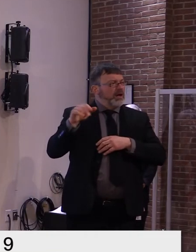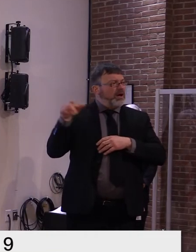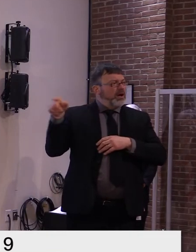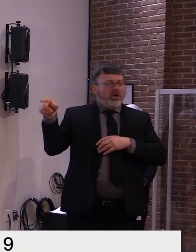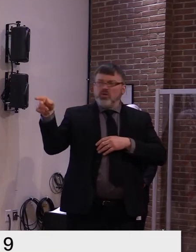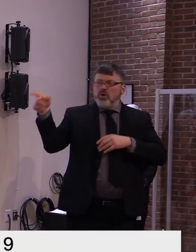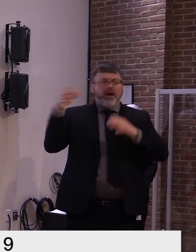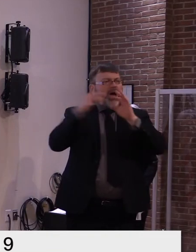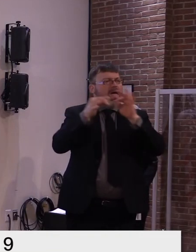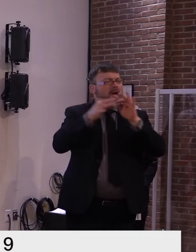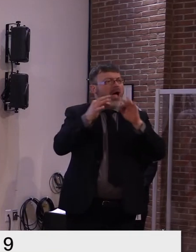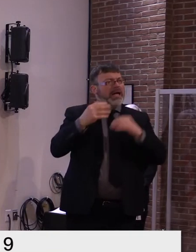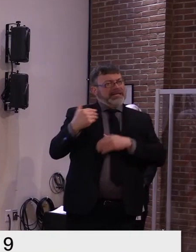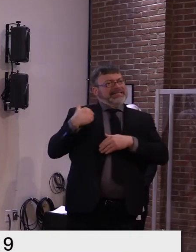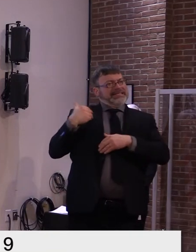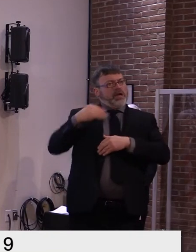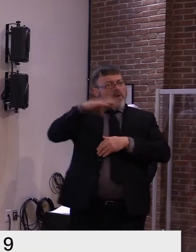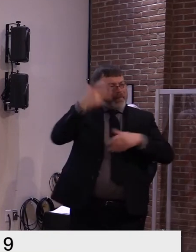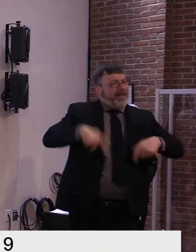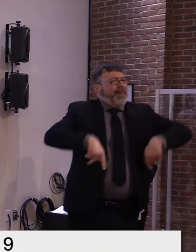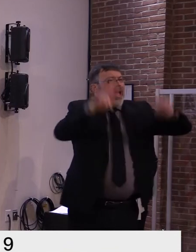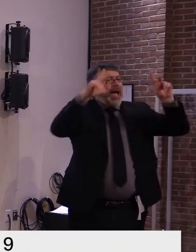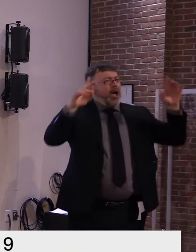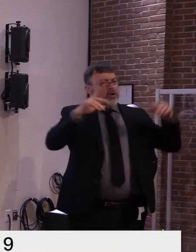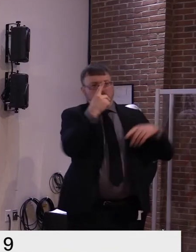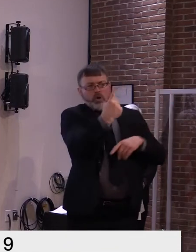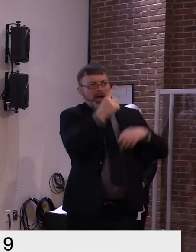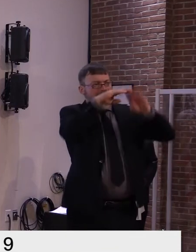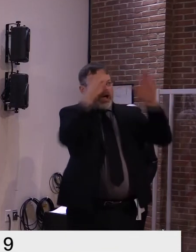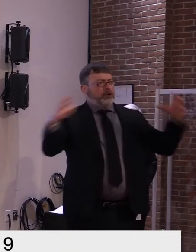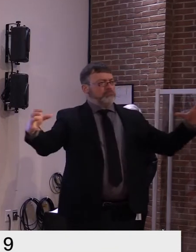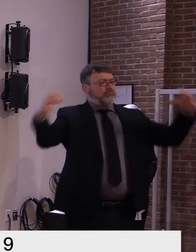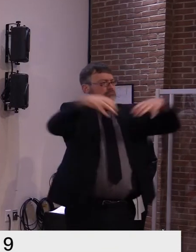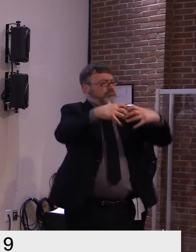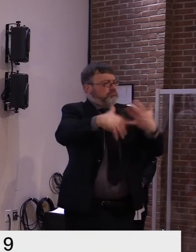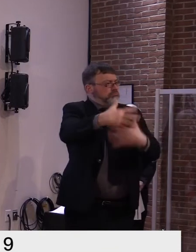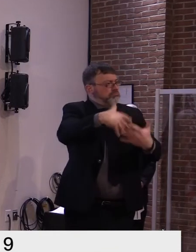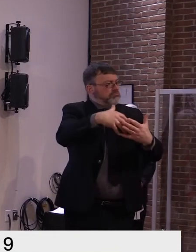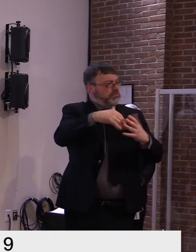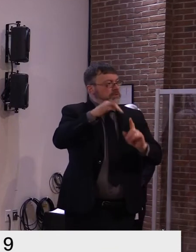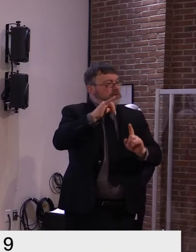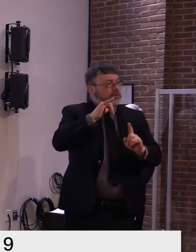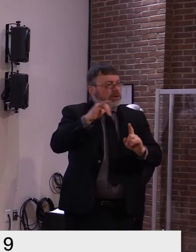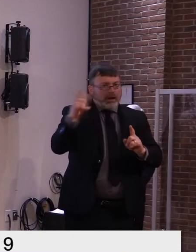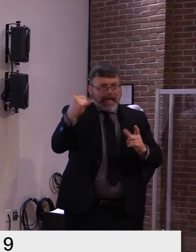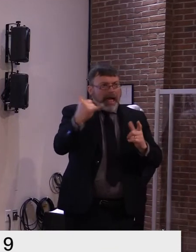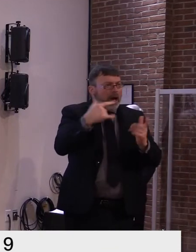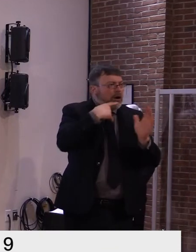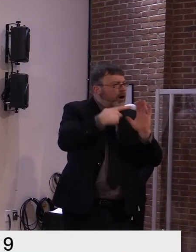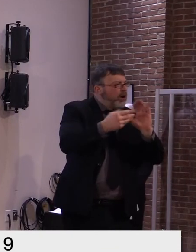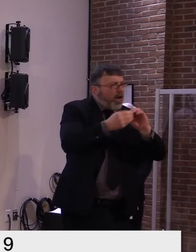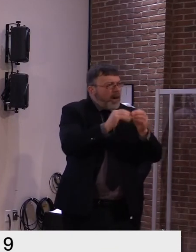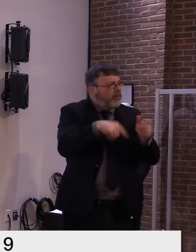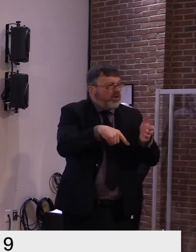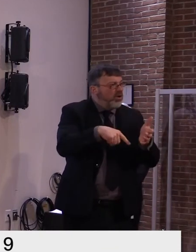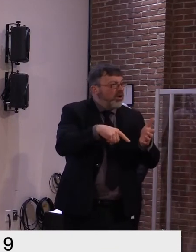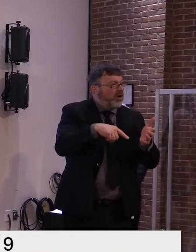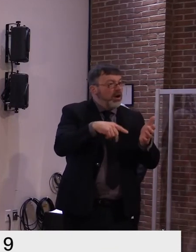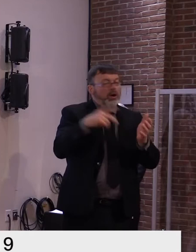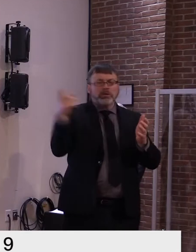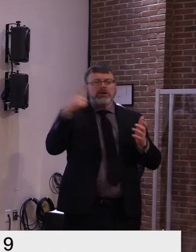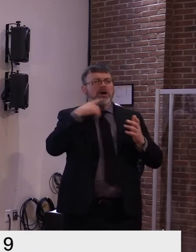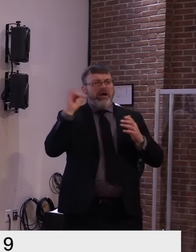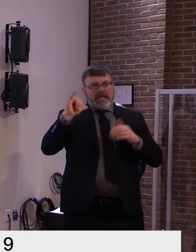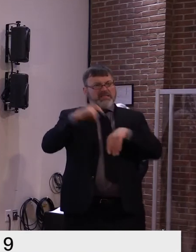we'll continue to use this data and potentially use it to loosen restrictions, make this going forward. Because I know as of right